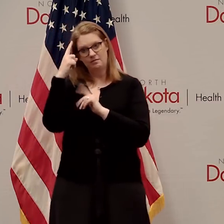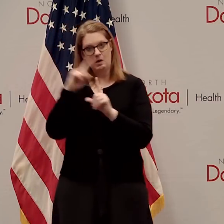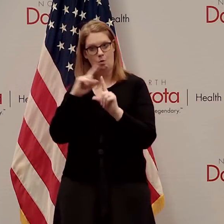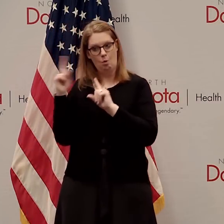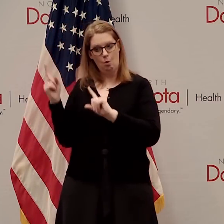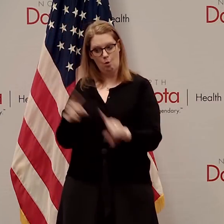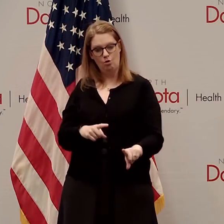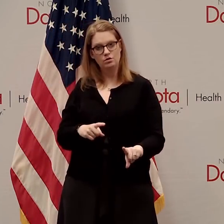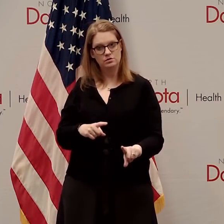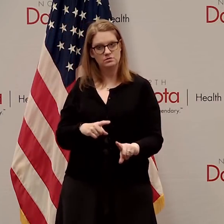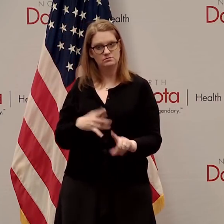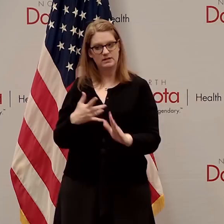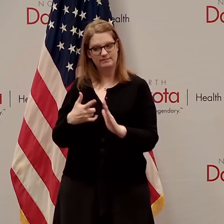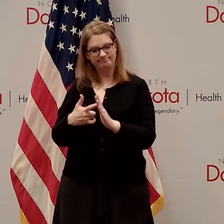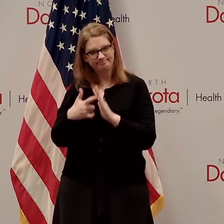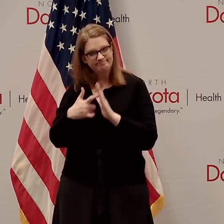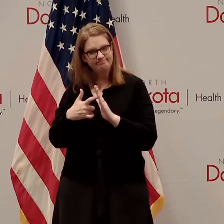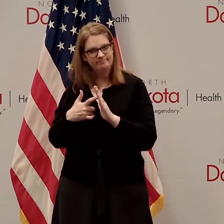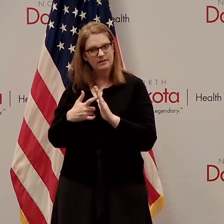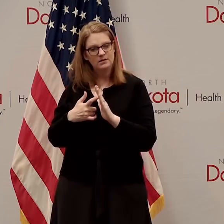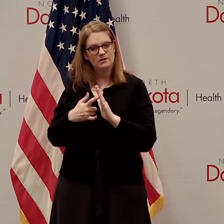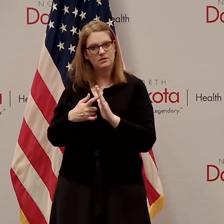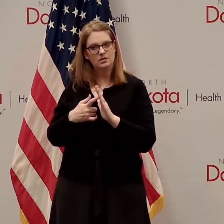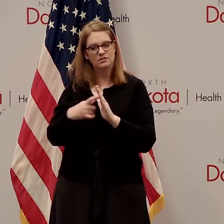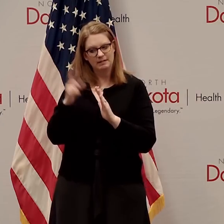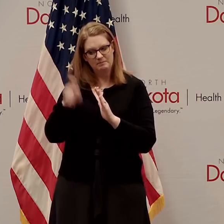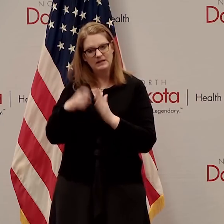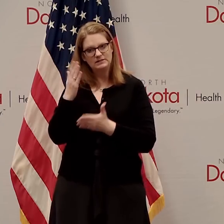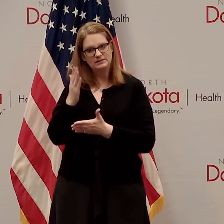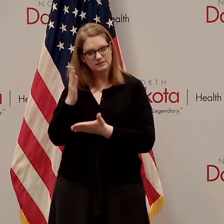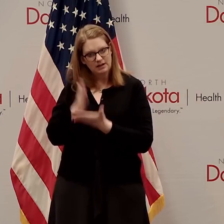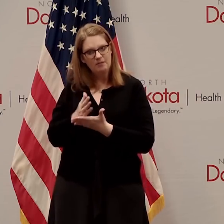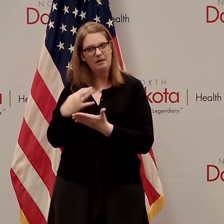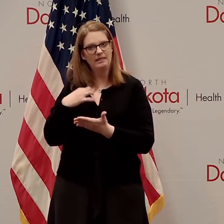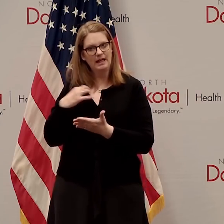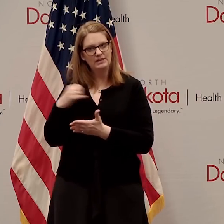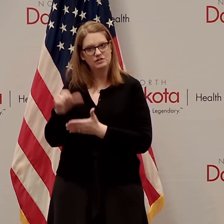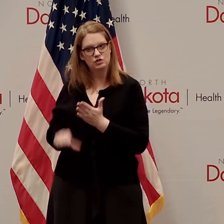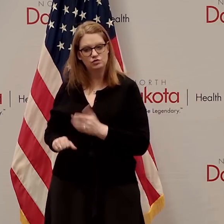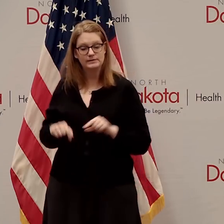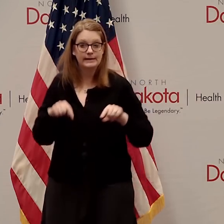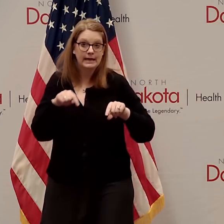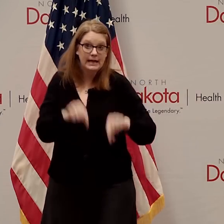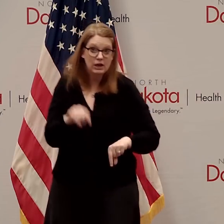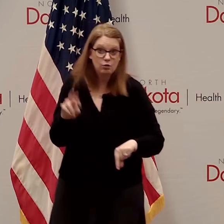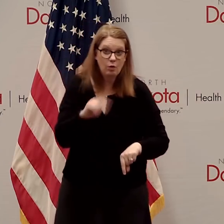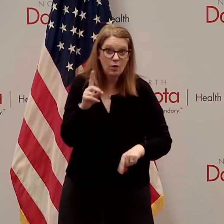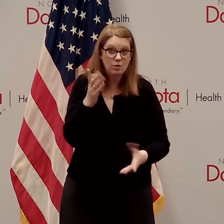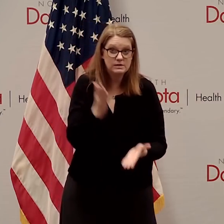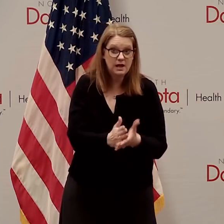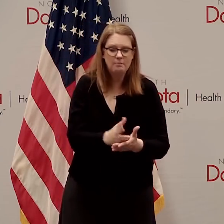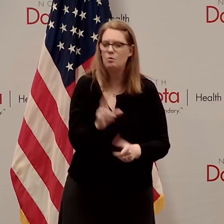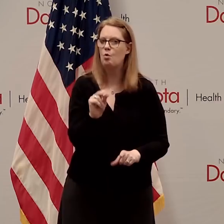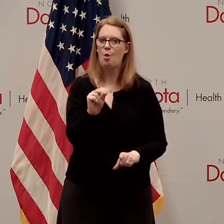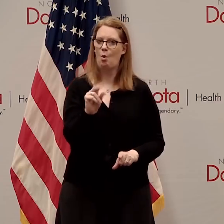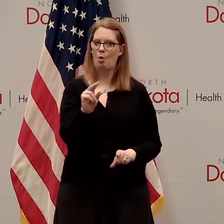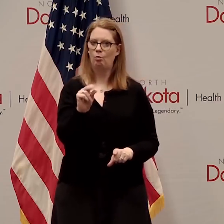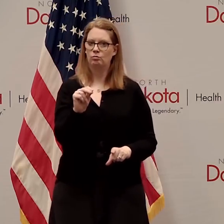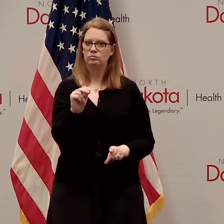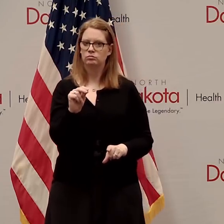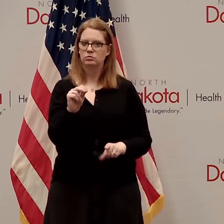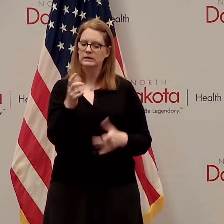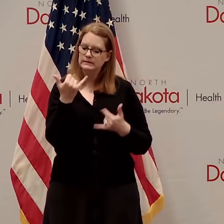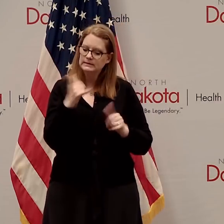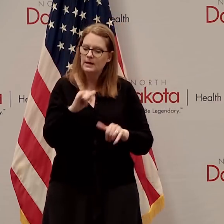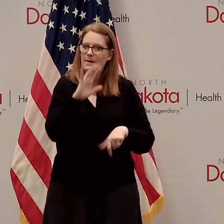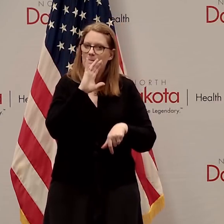that people stopped doing elective surgeries. I want to remind people that we did not do that here. And given the capacity we have